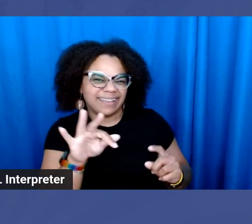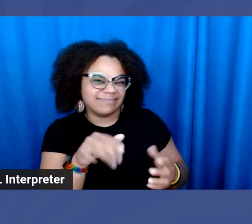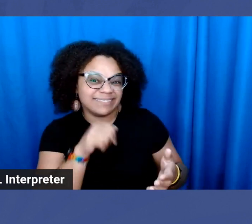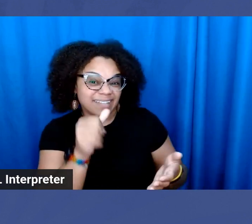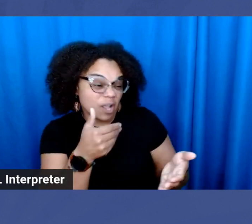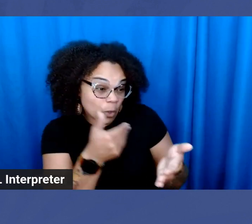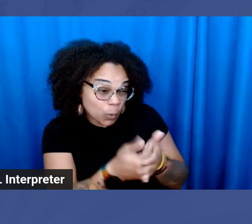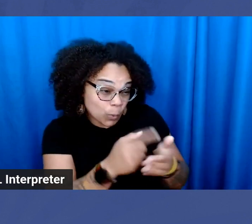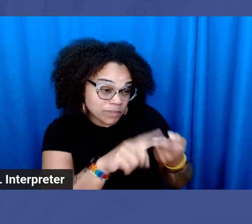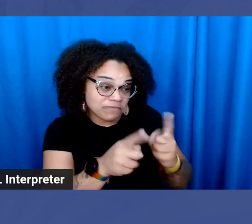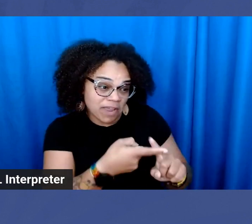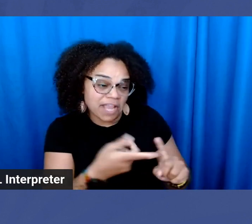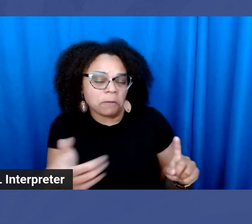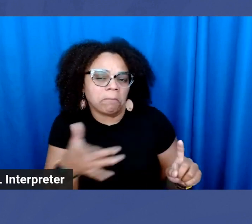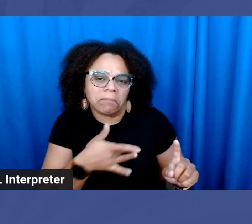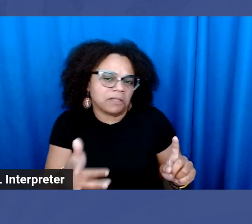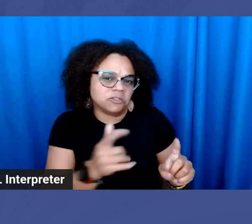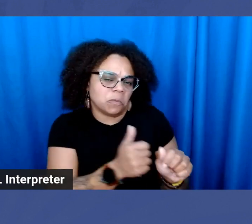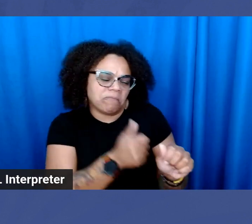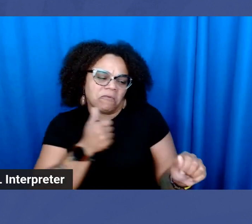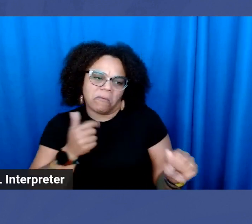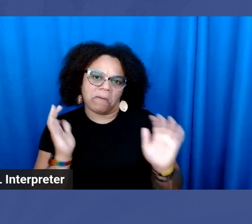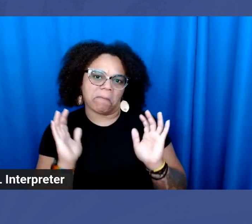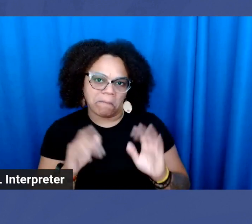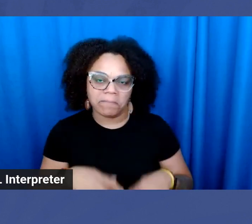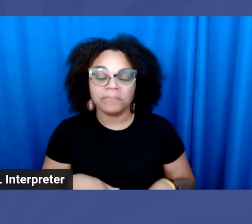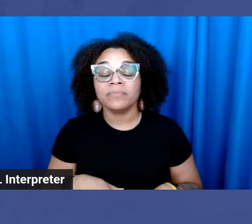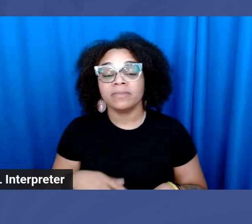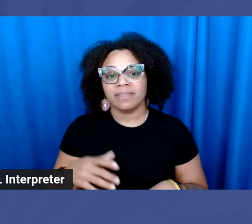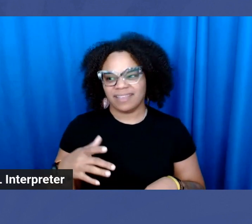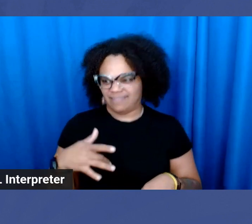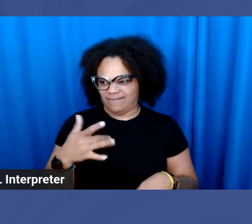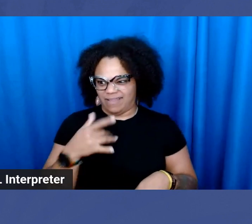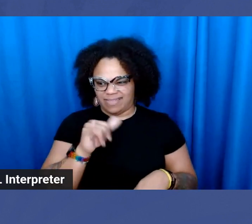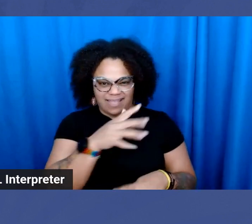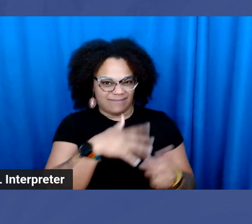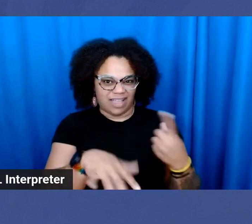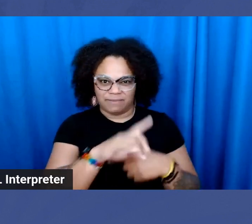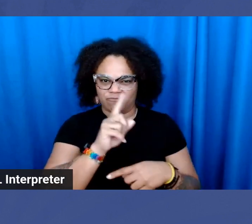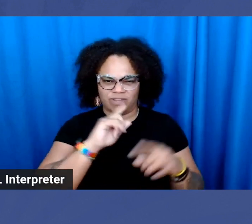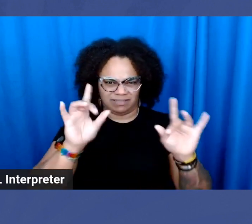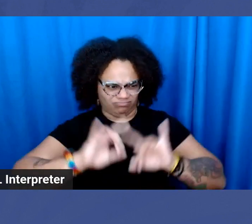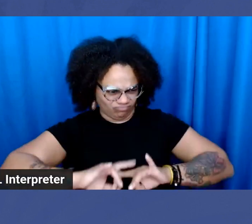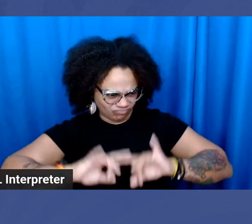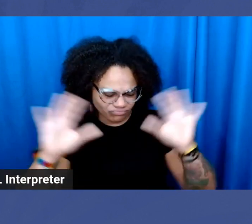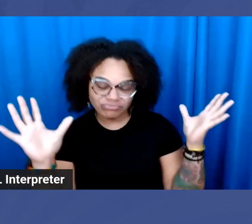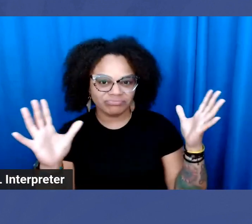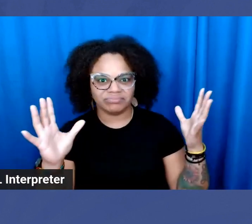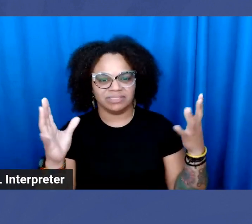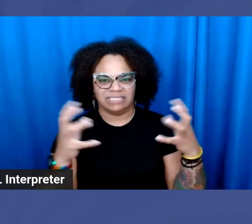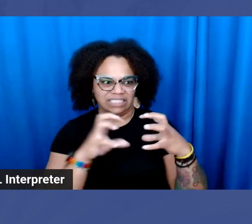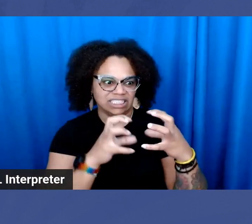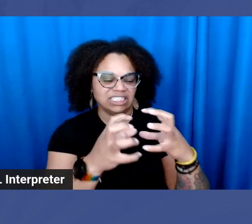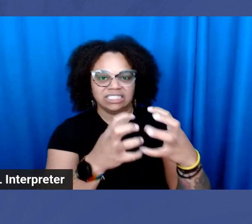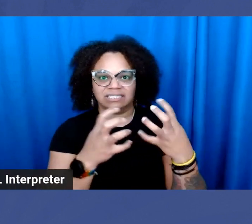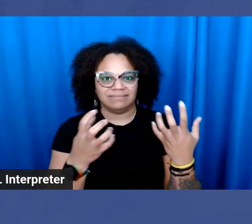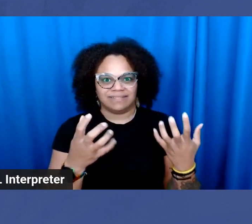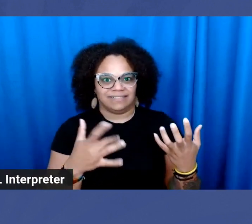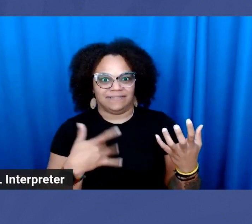friends. I just felt that the environment was so volatile that anytime anything could happen and the scales could